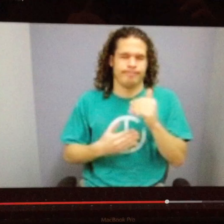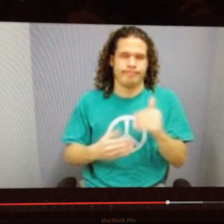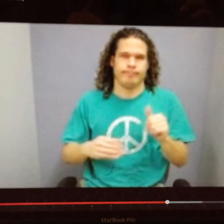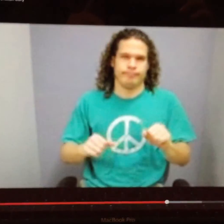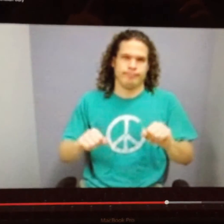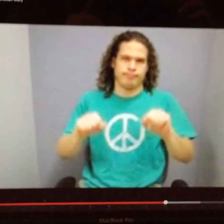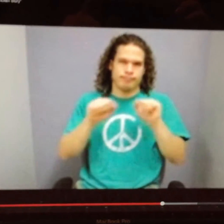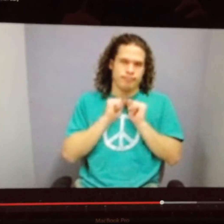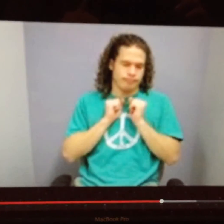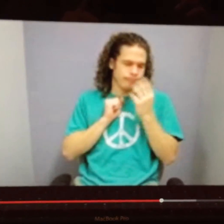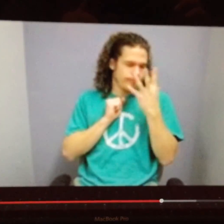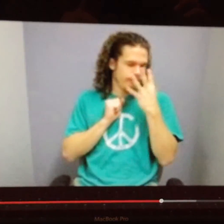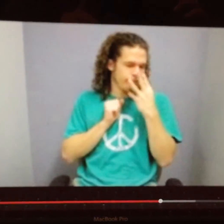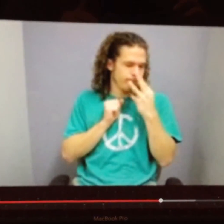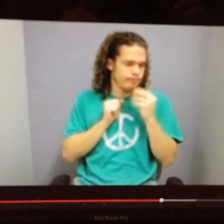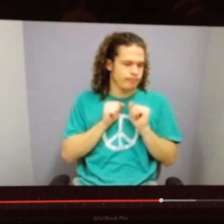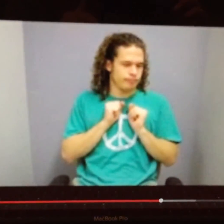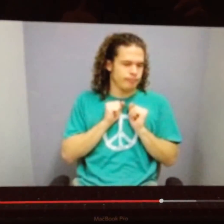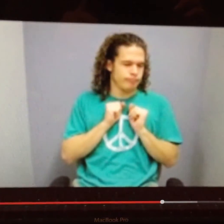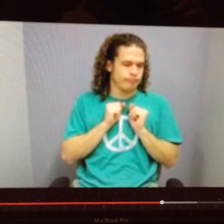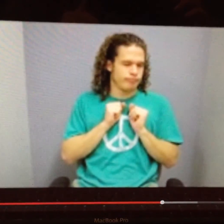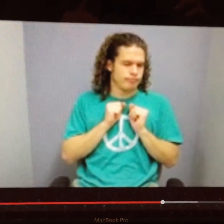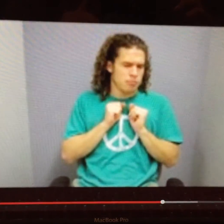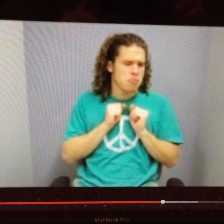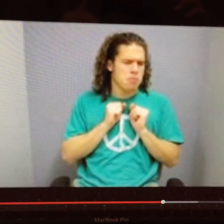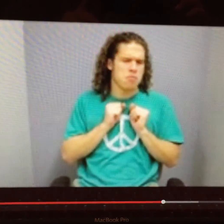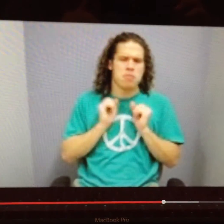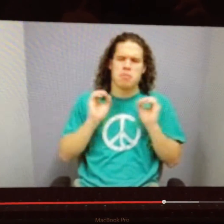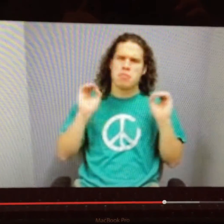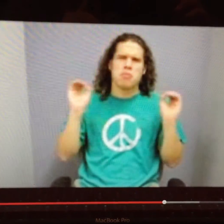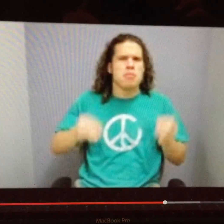and pounding. She finally got under her covers and fell asleep.